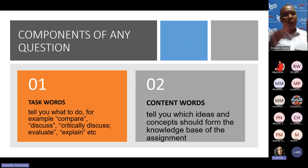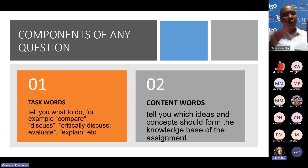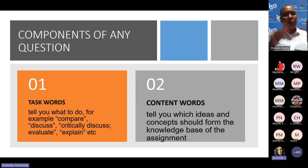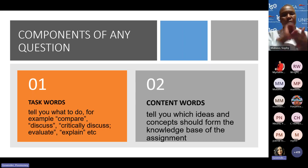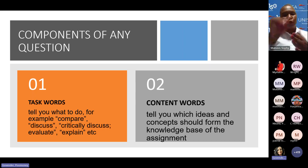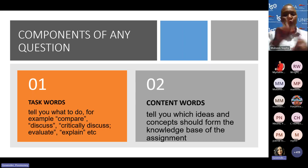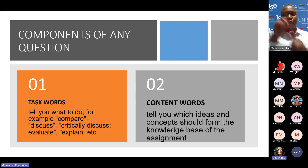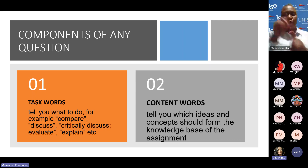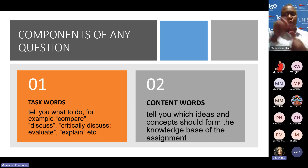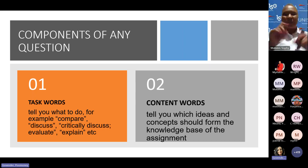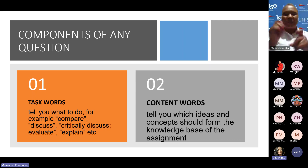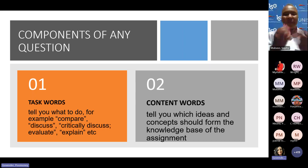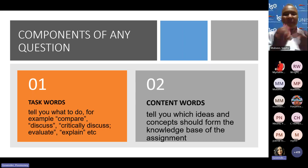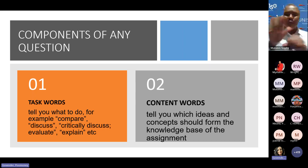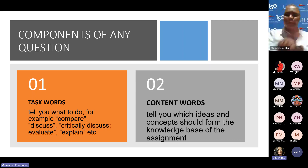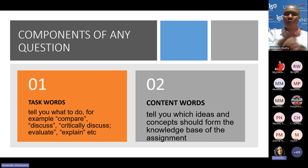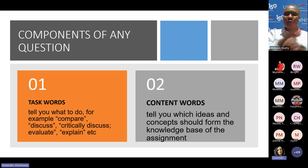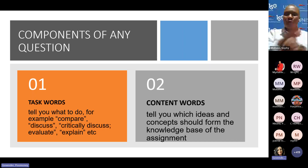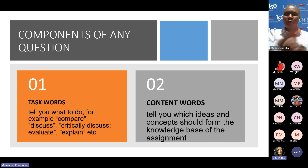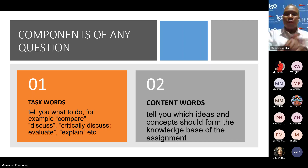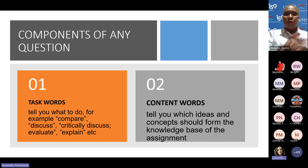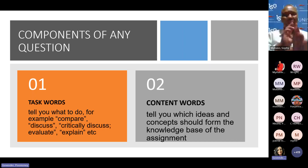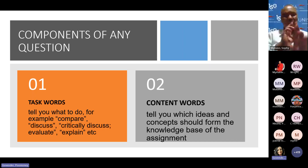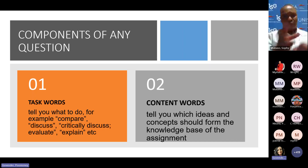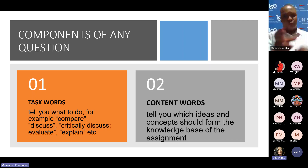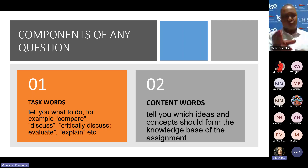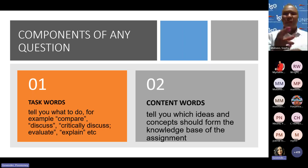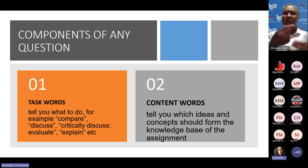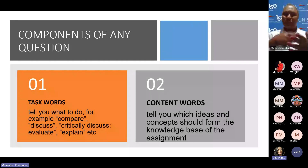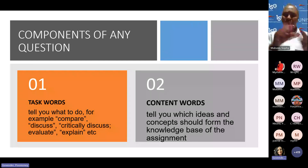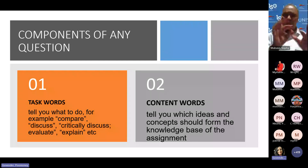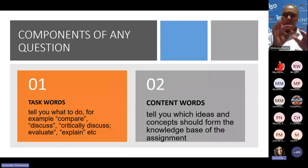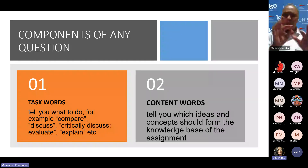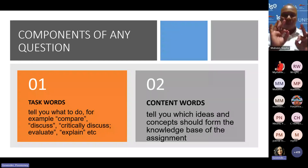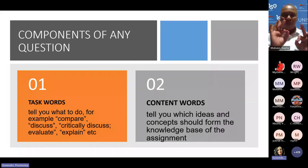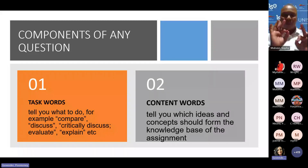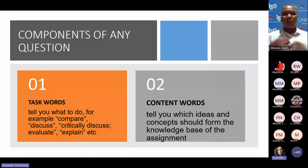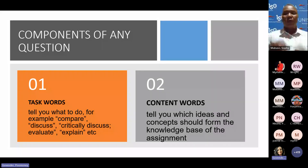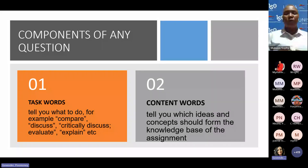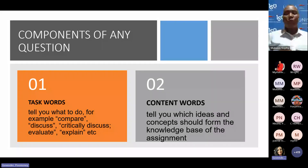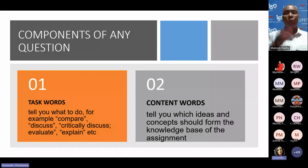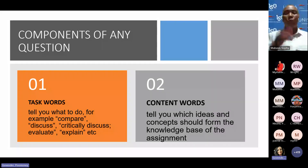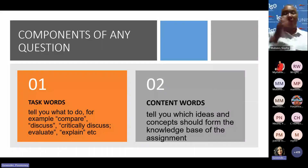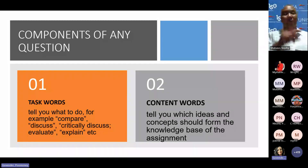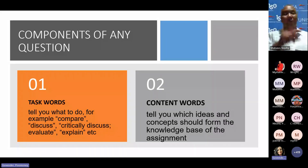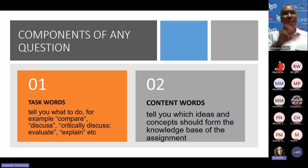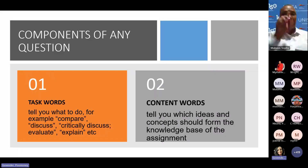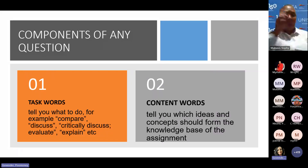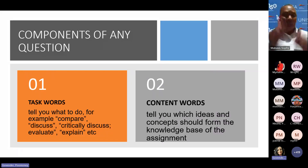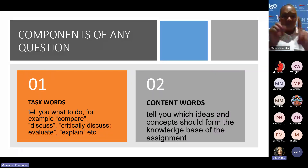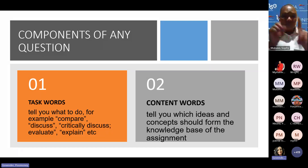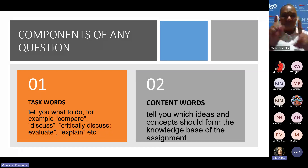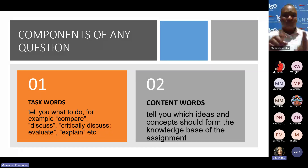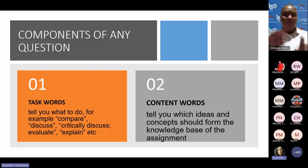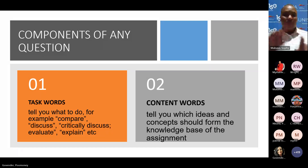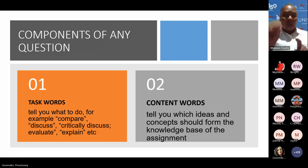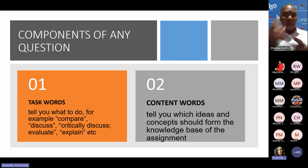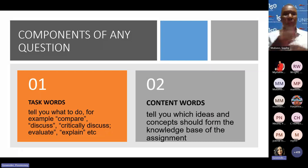carefully and respond accordingly. Where you are asked to list, it means that you just